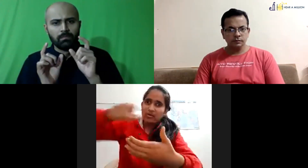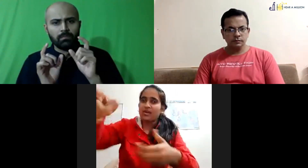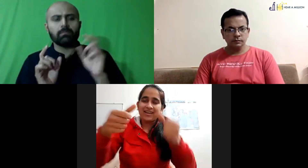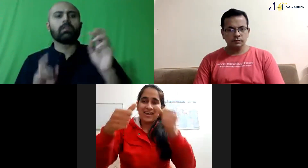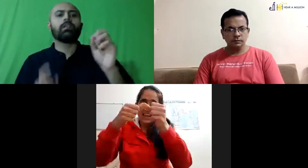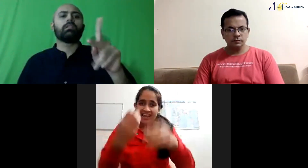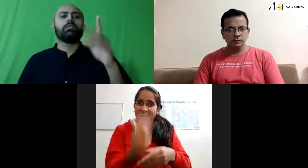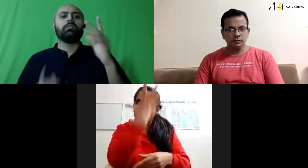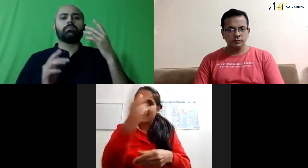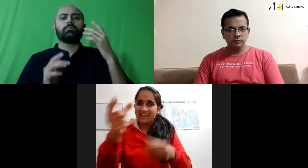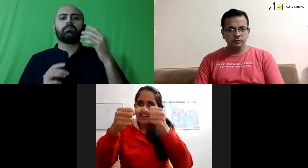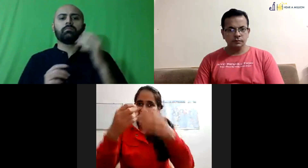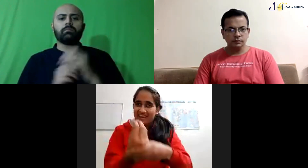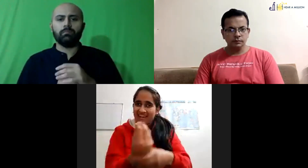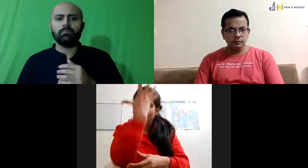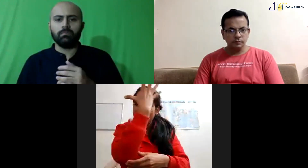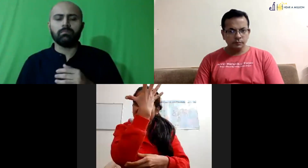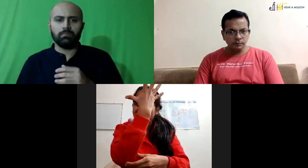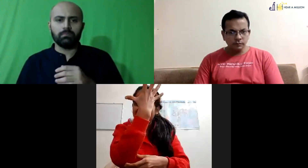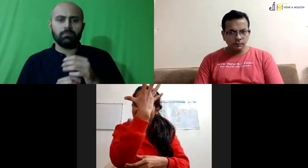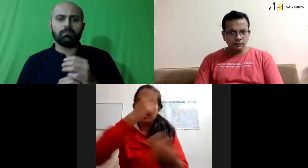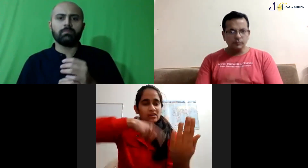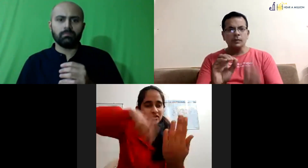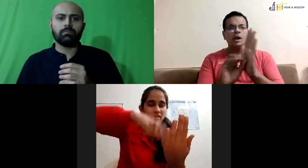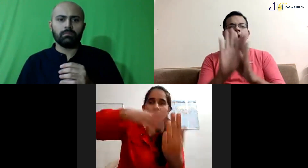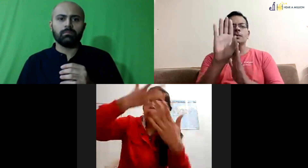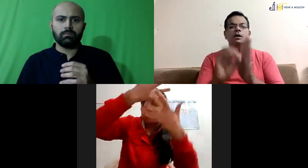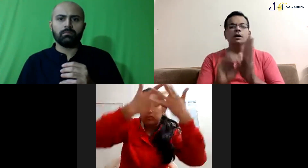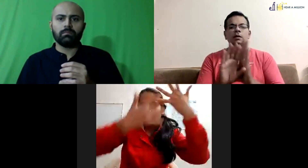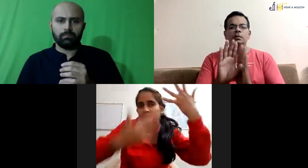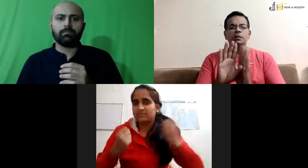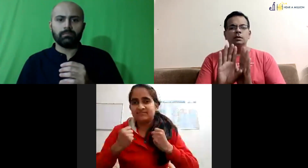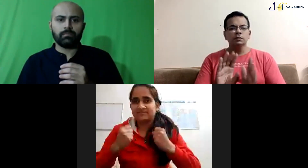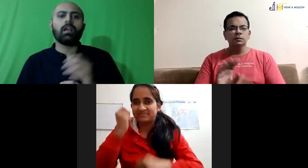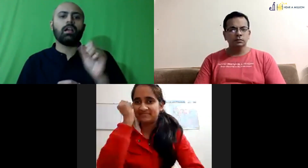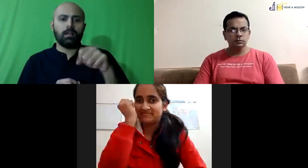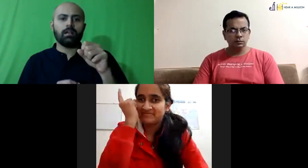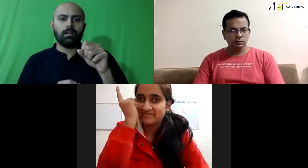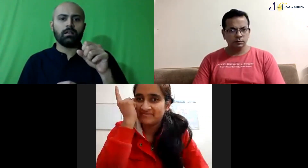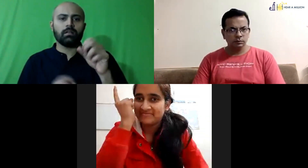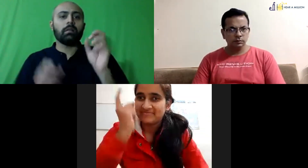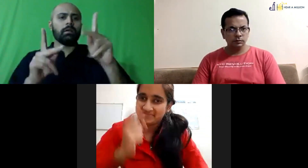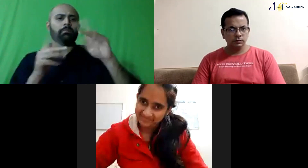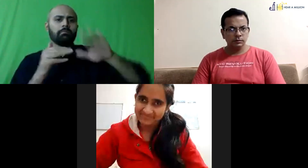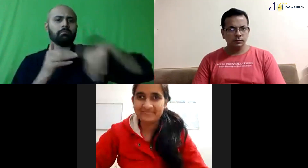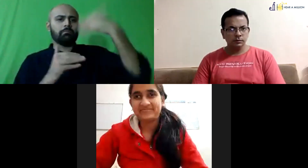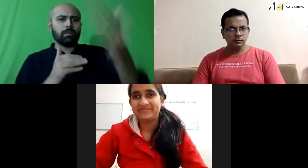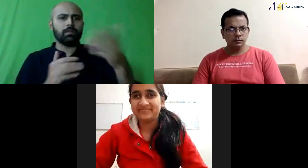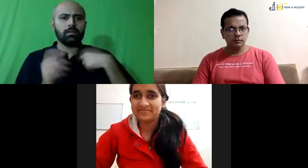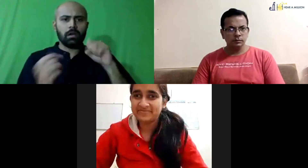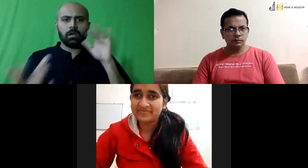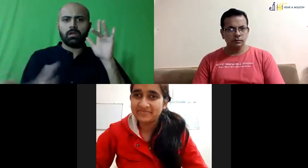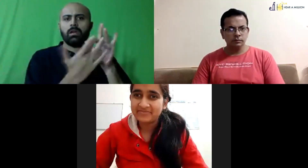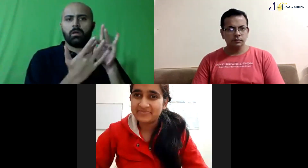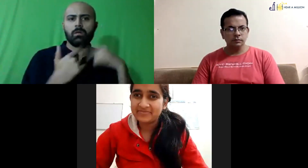seeing the name of the people, So when the Zoom appeared, so it's difficult to see the